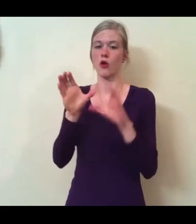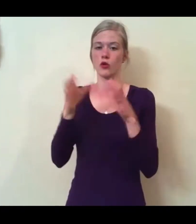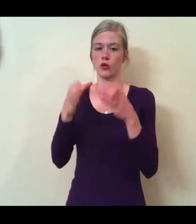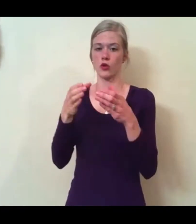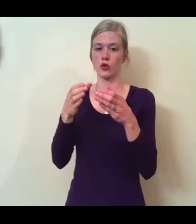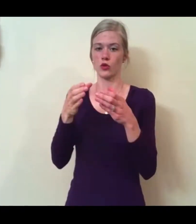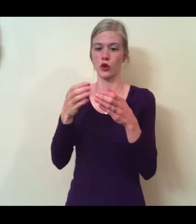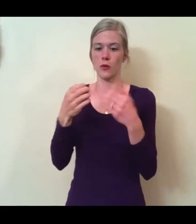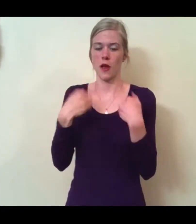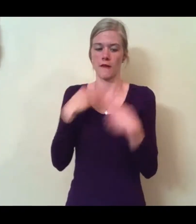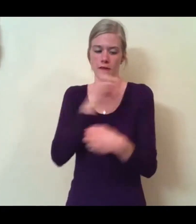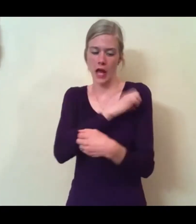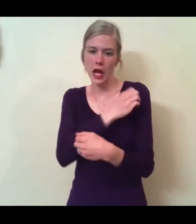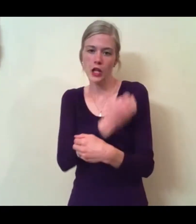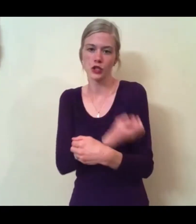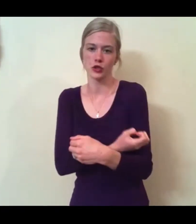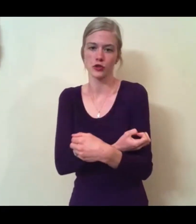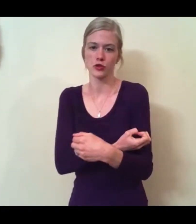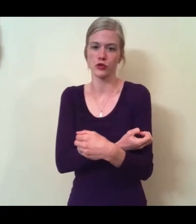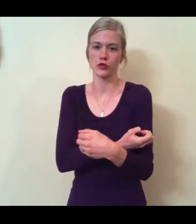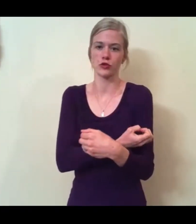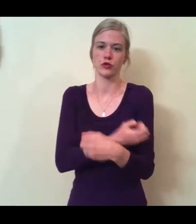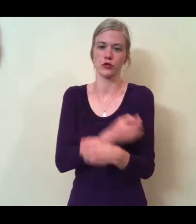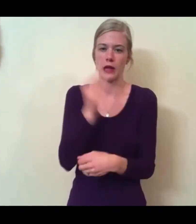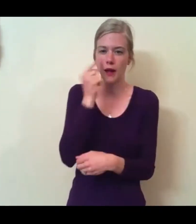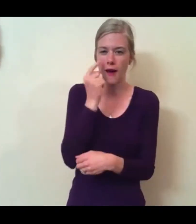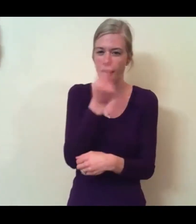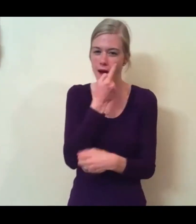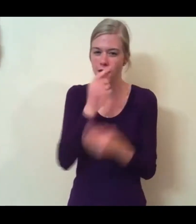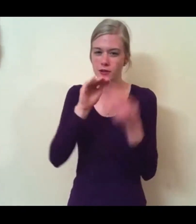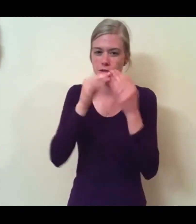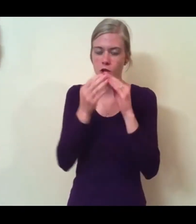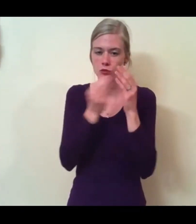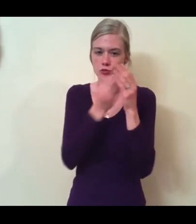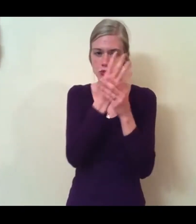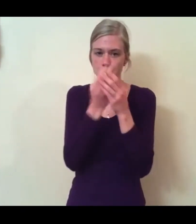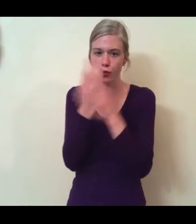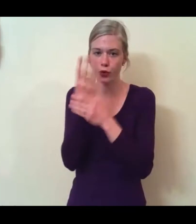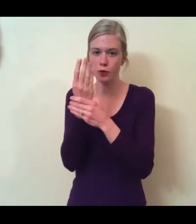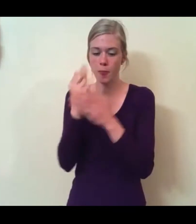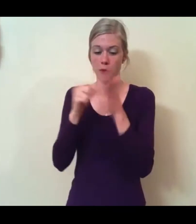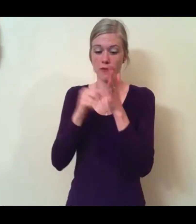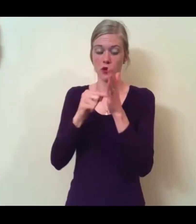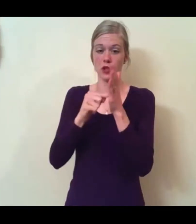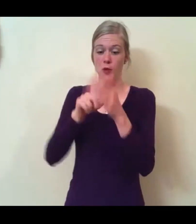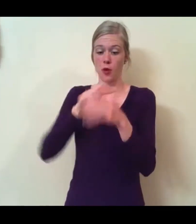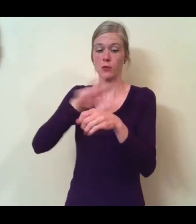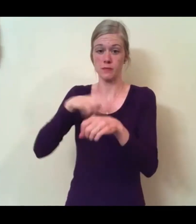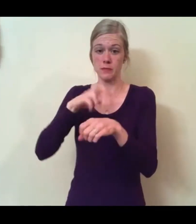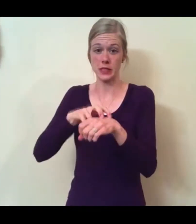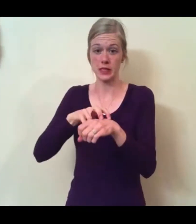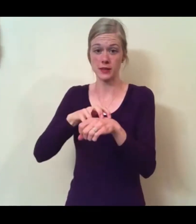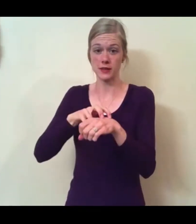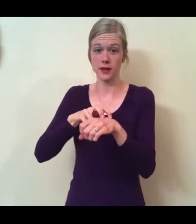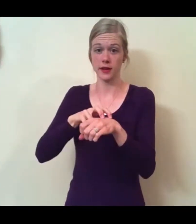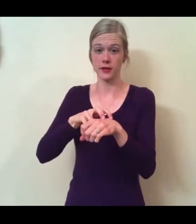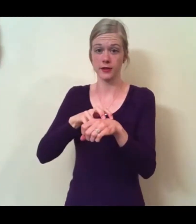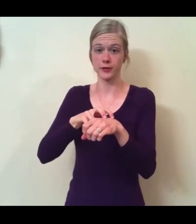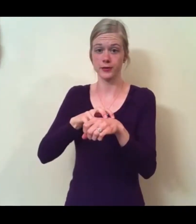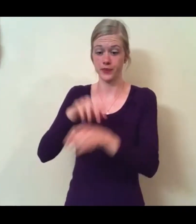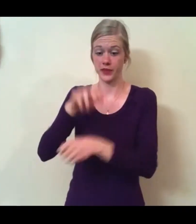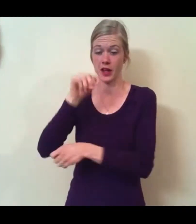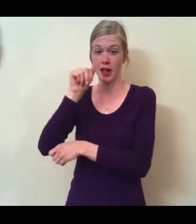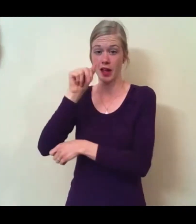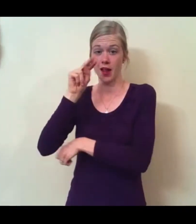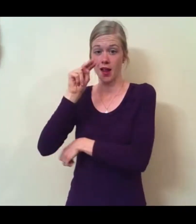has eyes, which become little sprouts. A potato is a tuber, but anemones are a beautiful garden flower